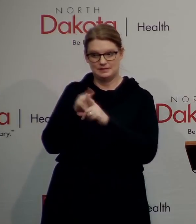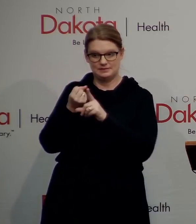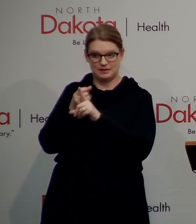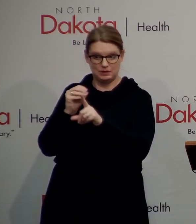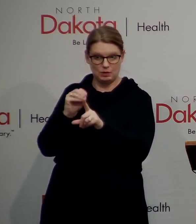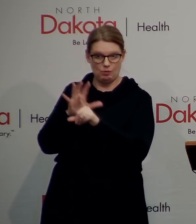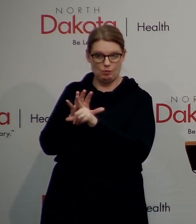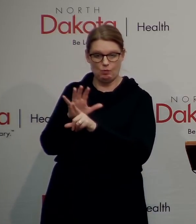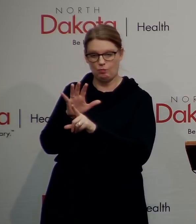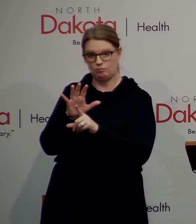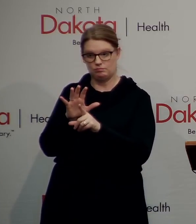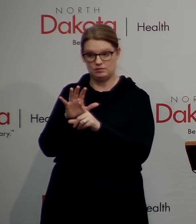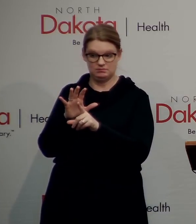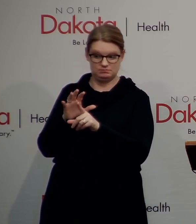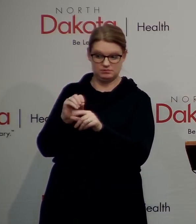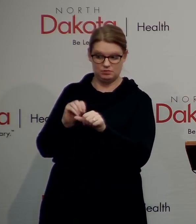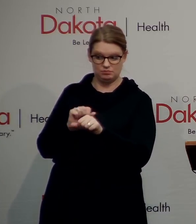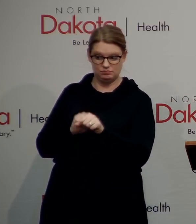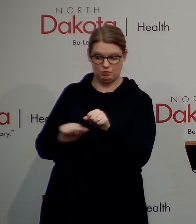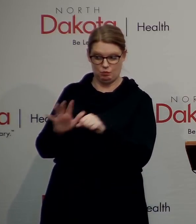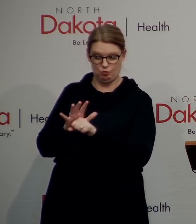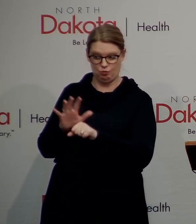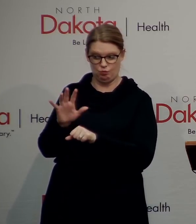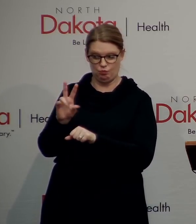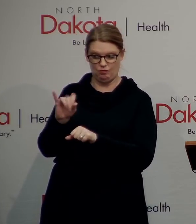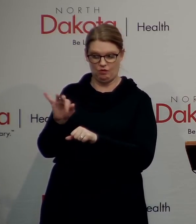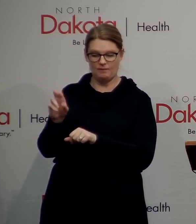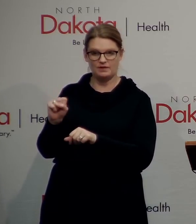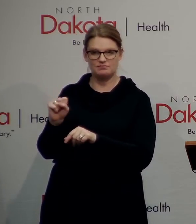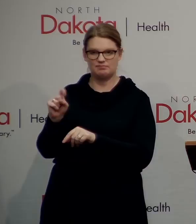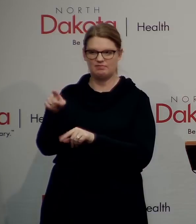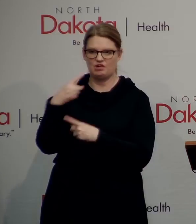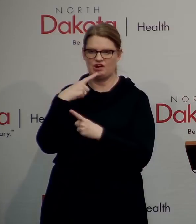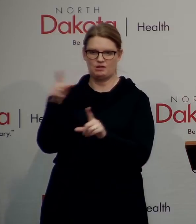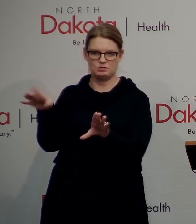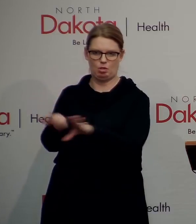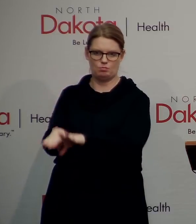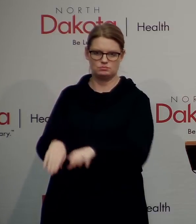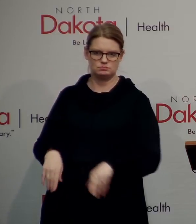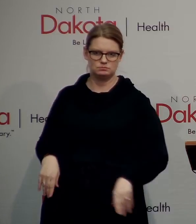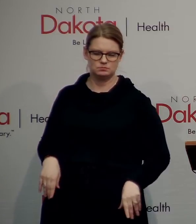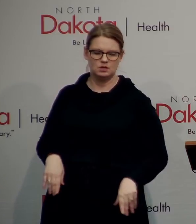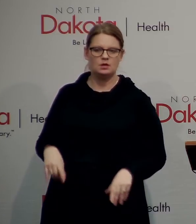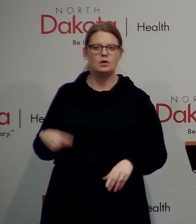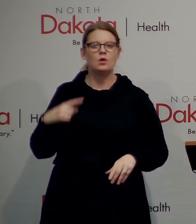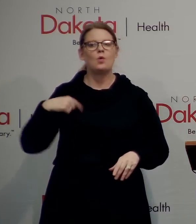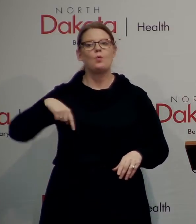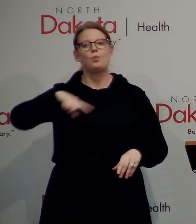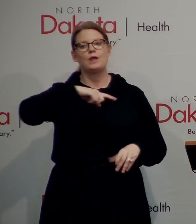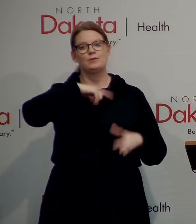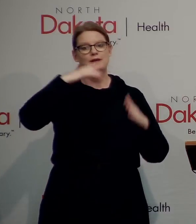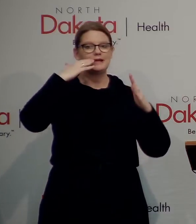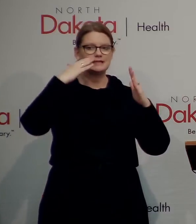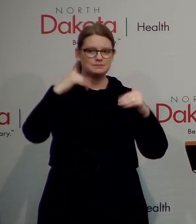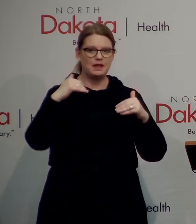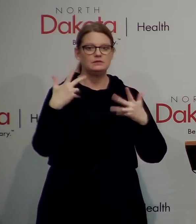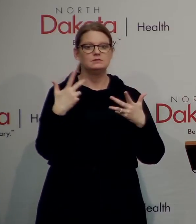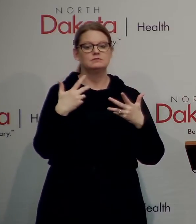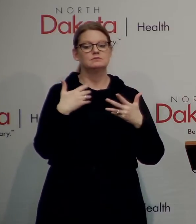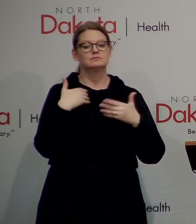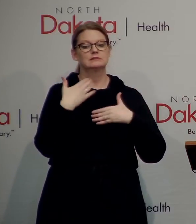exposed to COVID or someone who works there, they're going to announce a closure. And so we would expect that as we move through